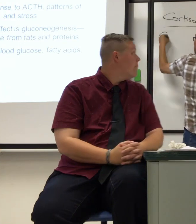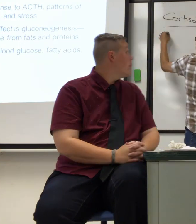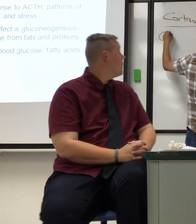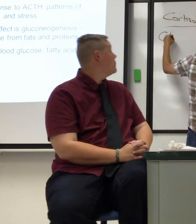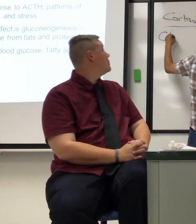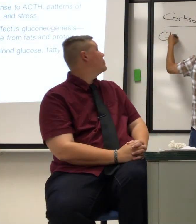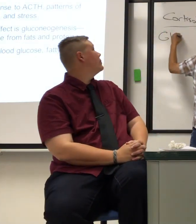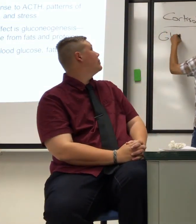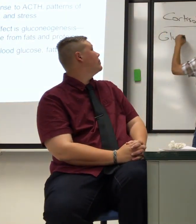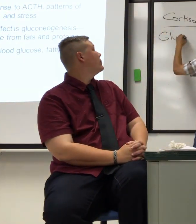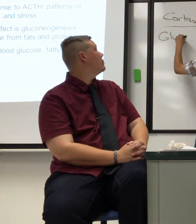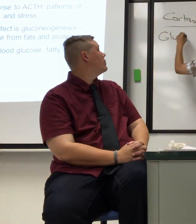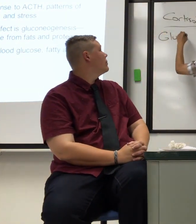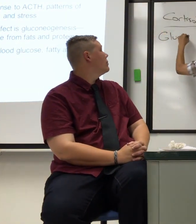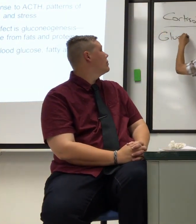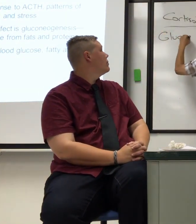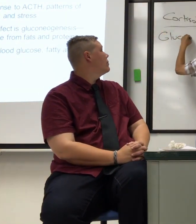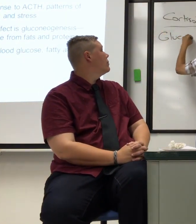Gluconeogenesis.